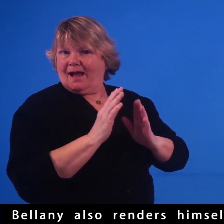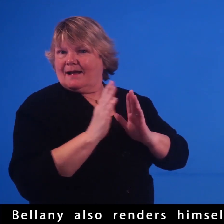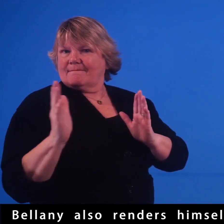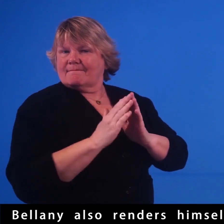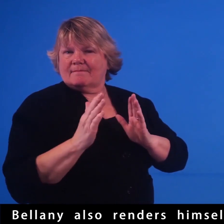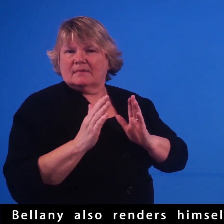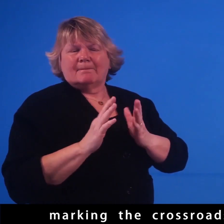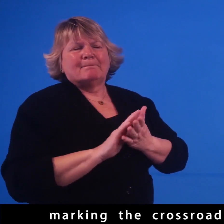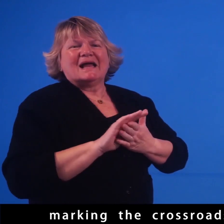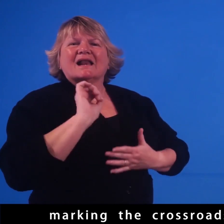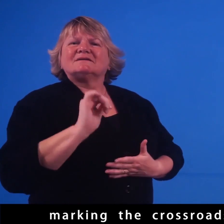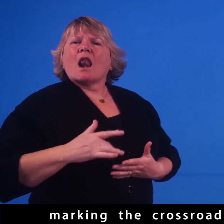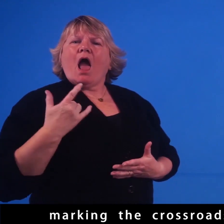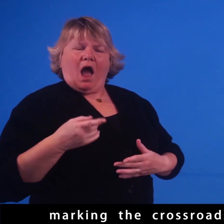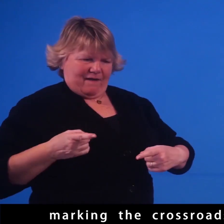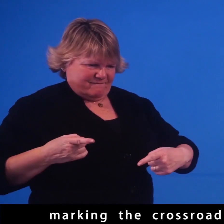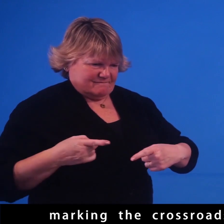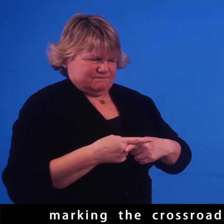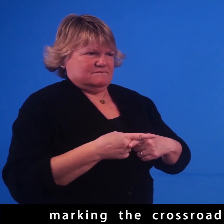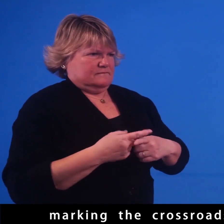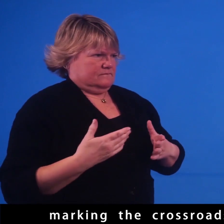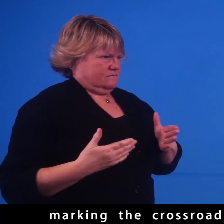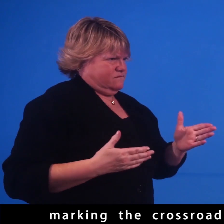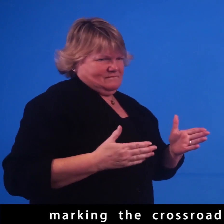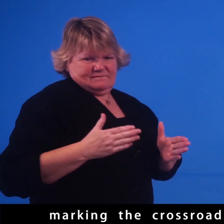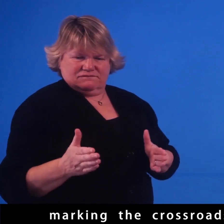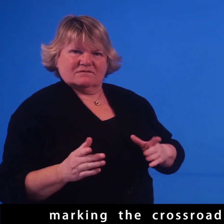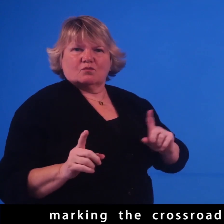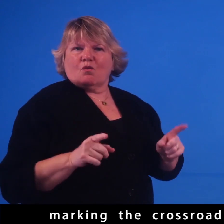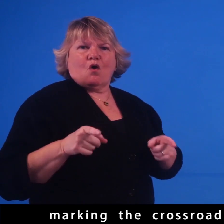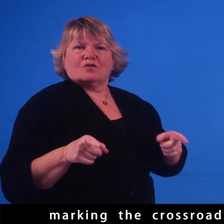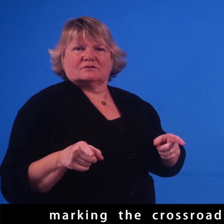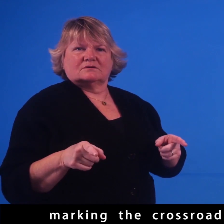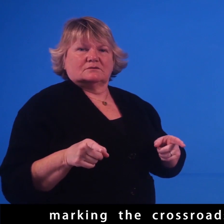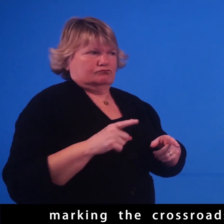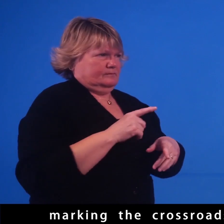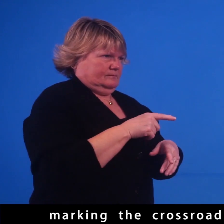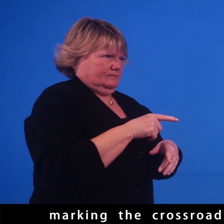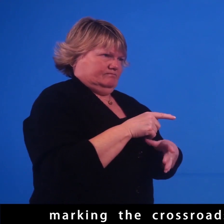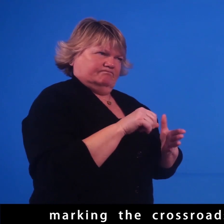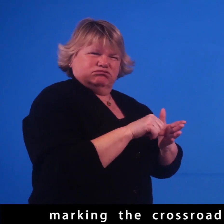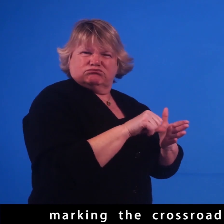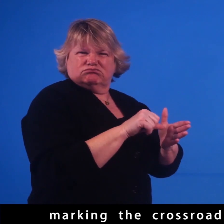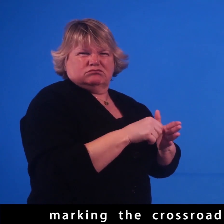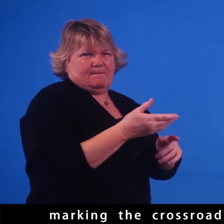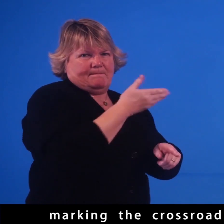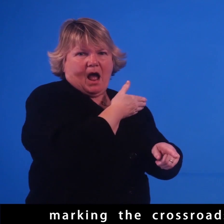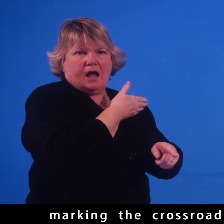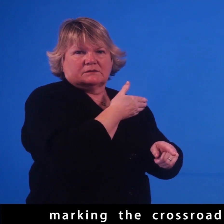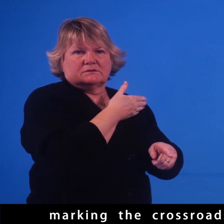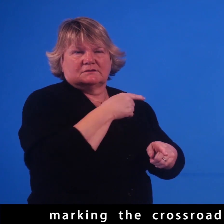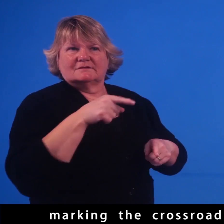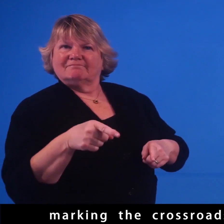marking the crossroads of his life between a troubled past and a potentially more optimistic future.